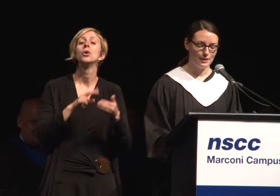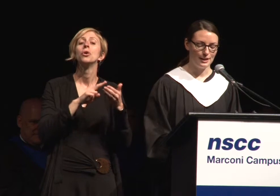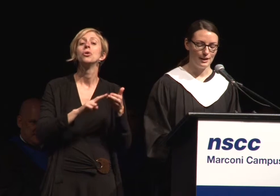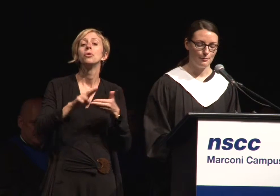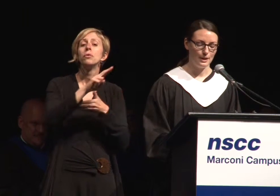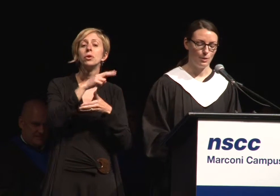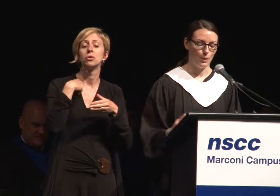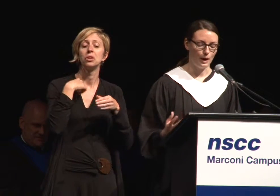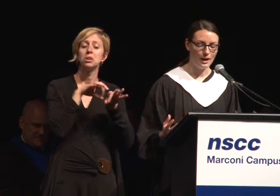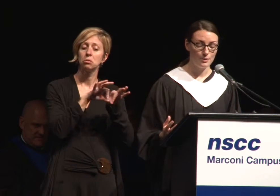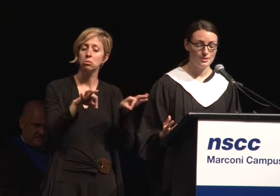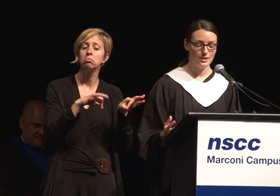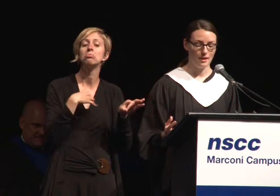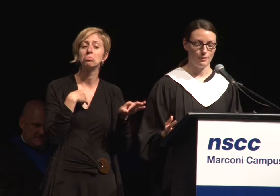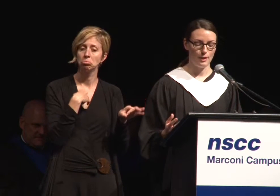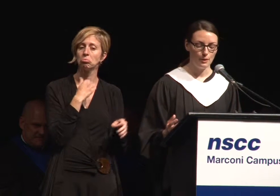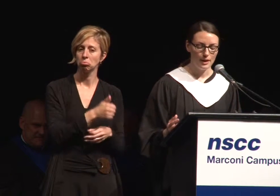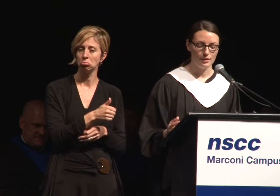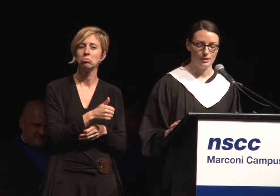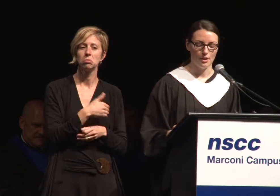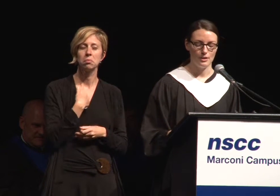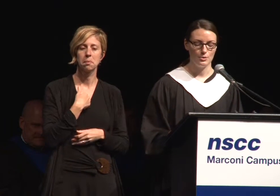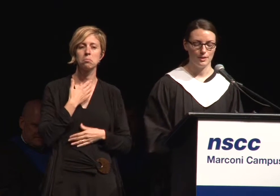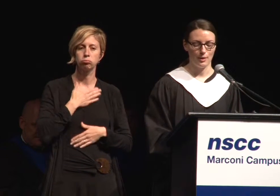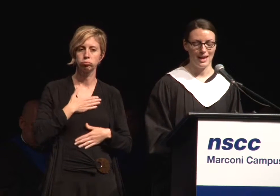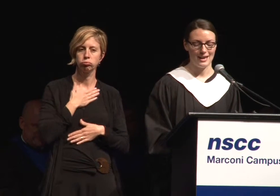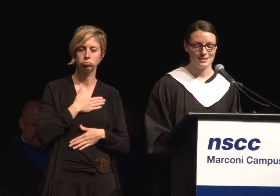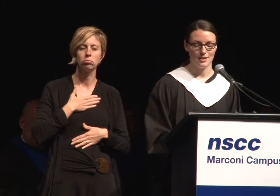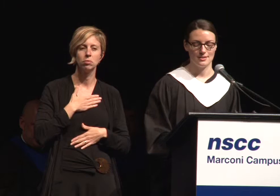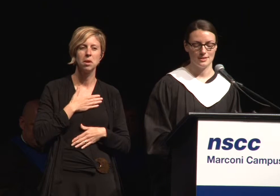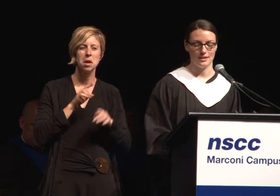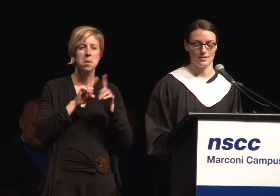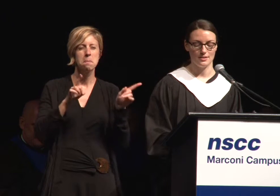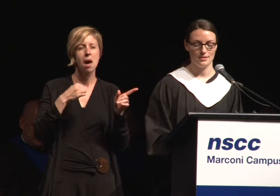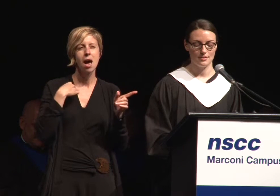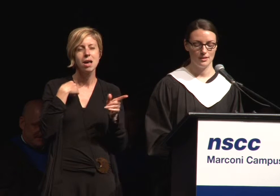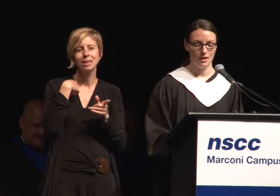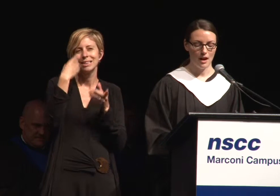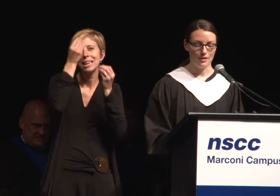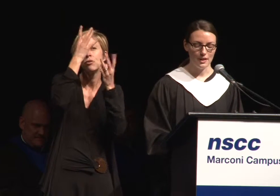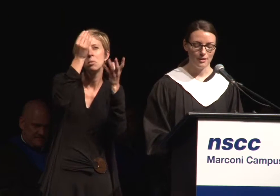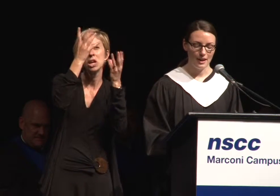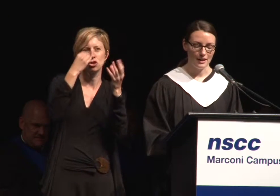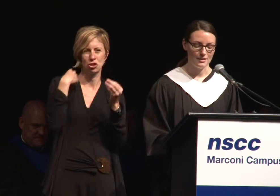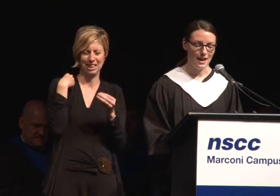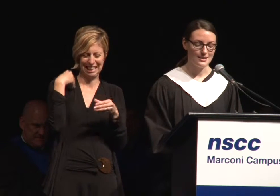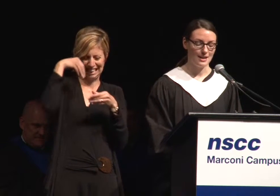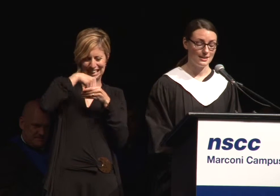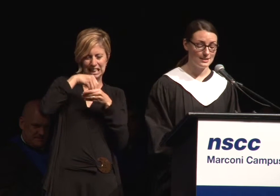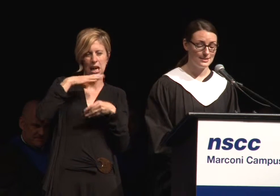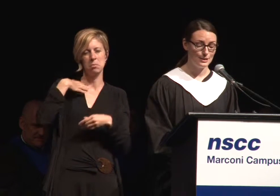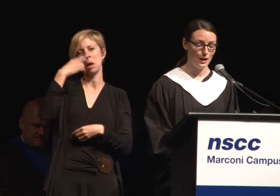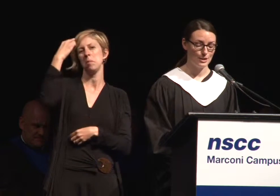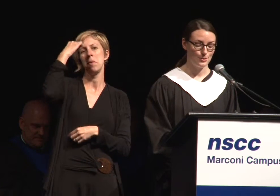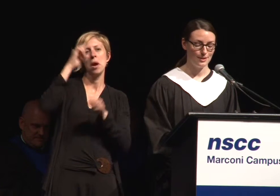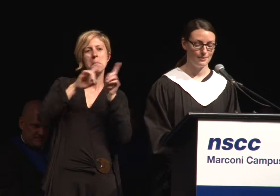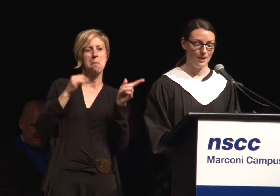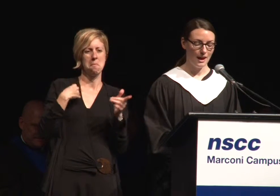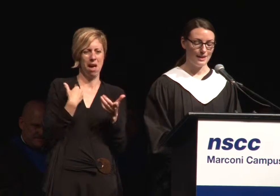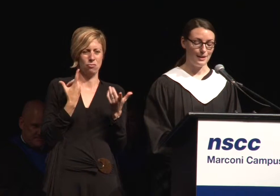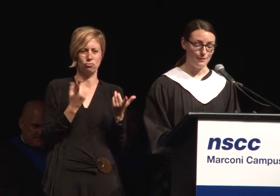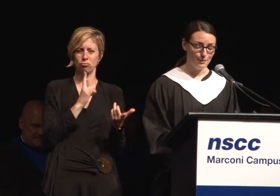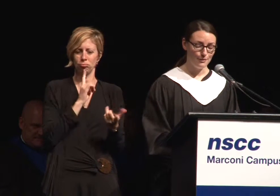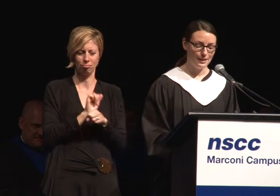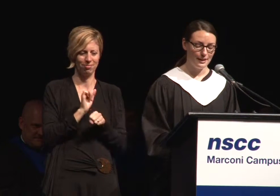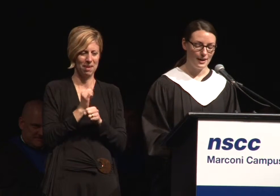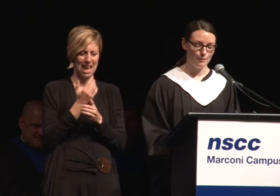like the feeling of being a warehouse of theoretical knowledge without hands-on skills. On the other hand, as an NSCC graduate,